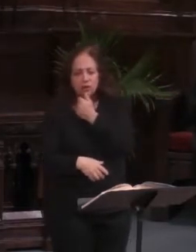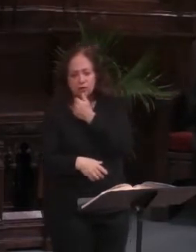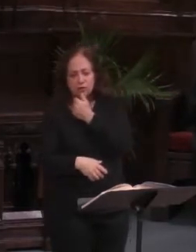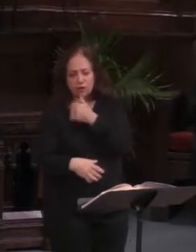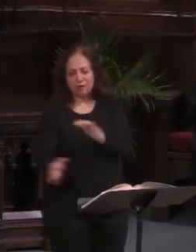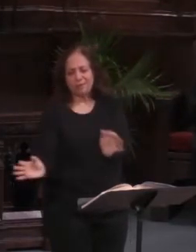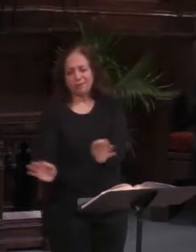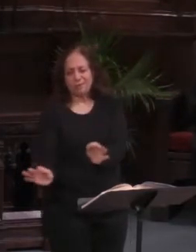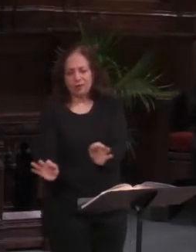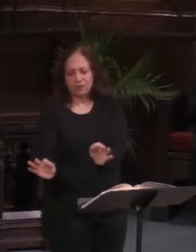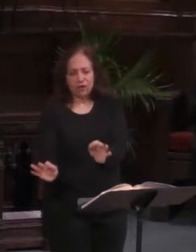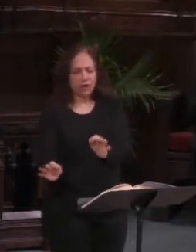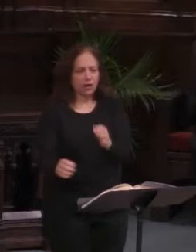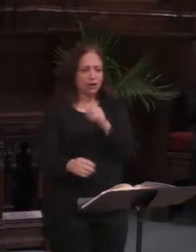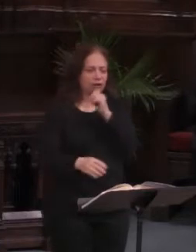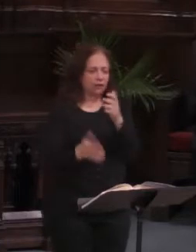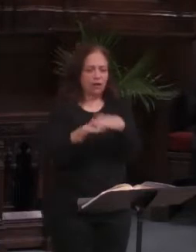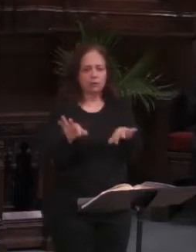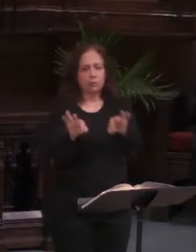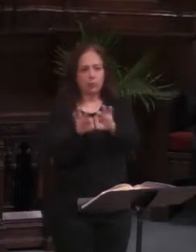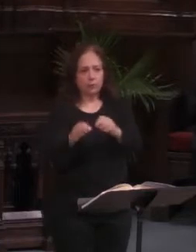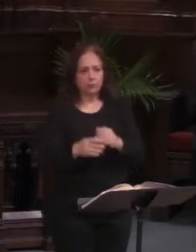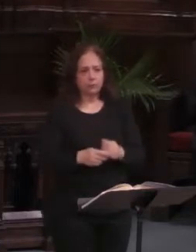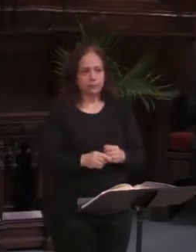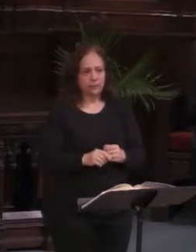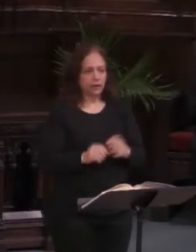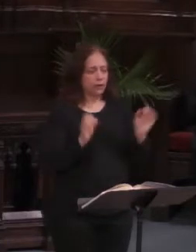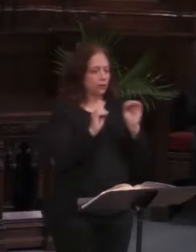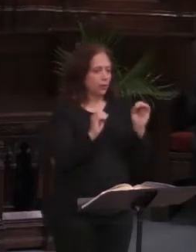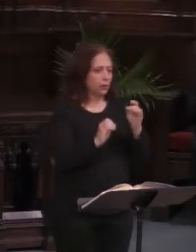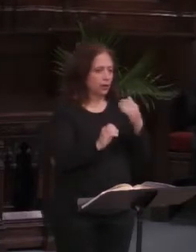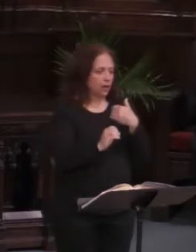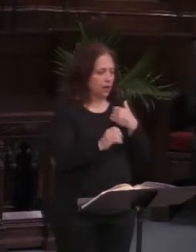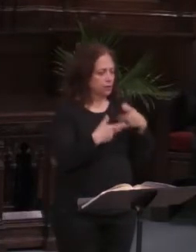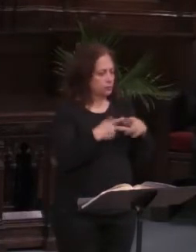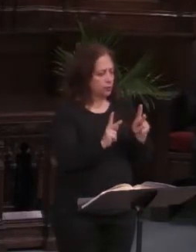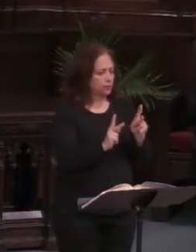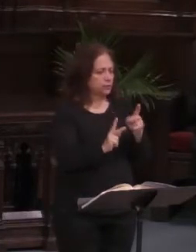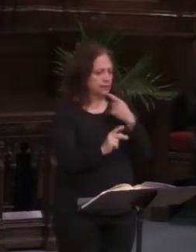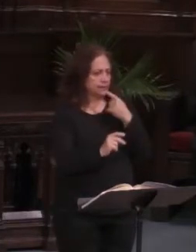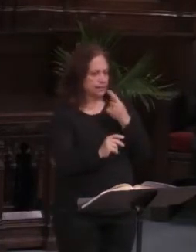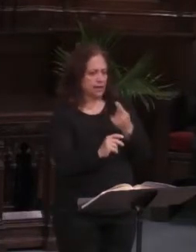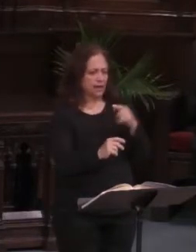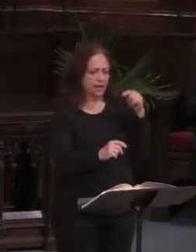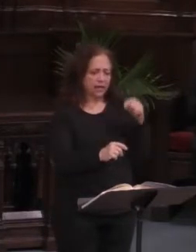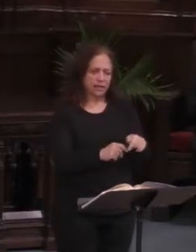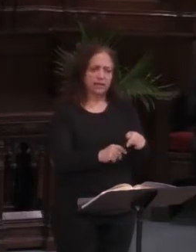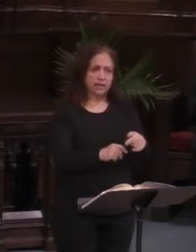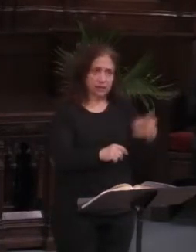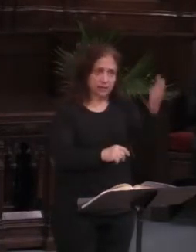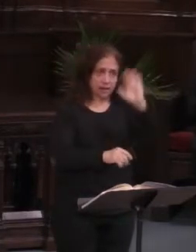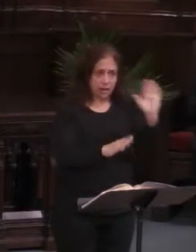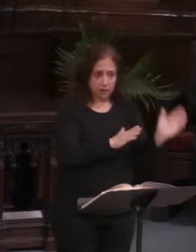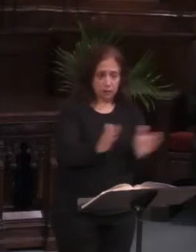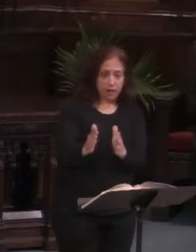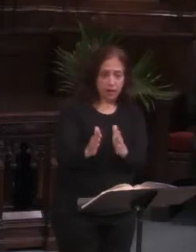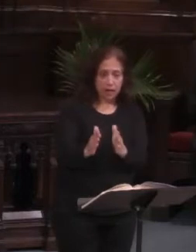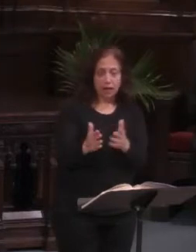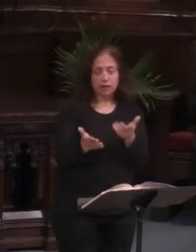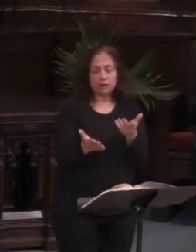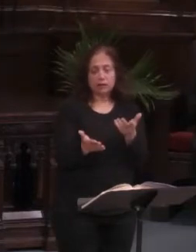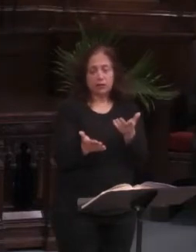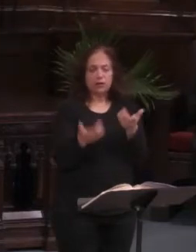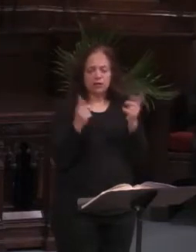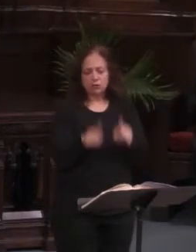is trite or unimportant. No one has permission to say this is God's will or God's